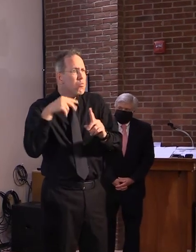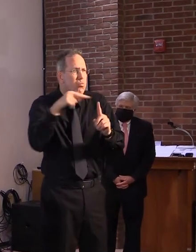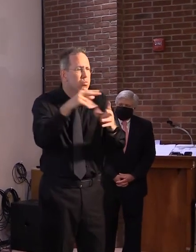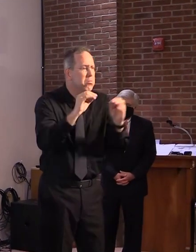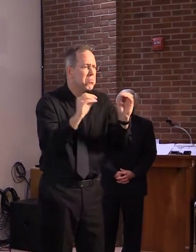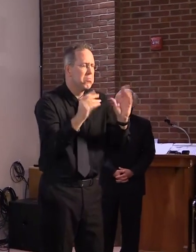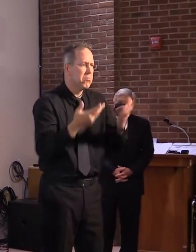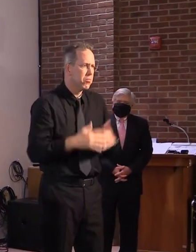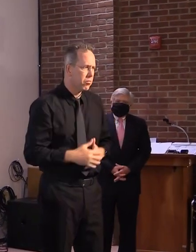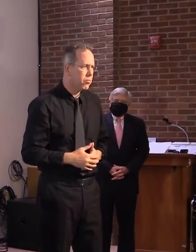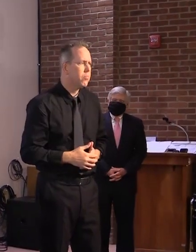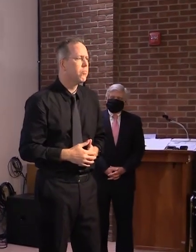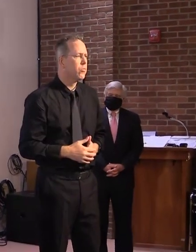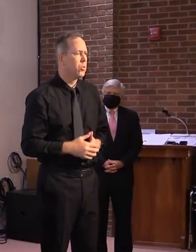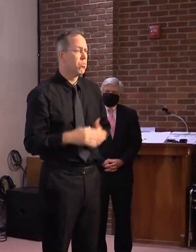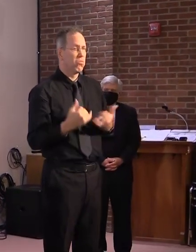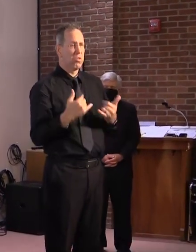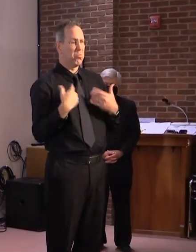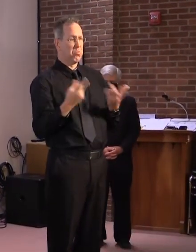you. Wilson, the AP.